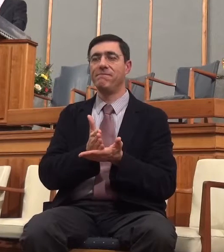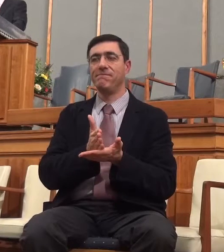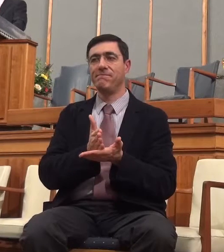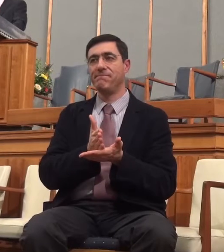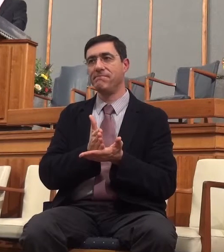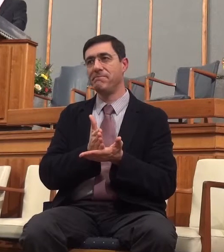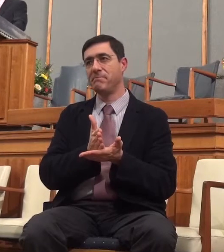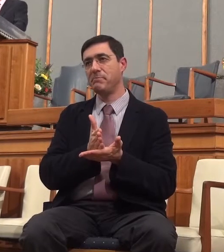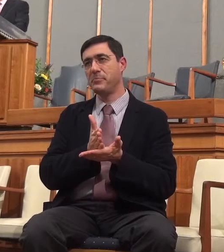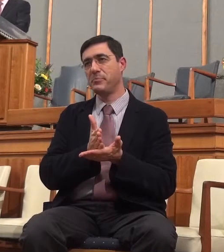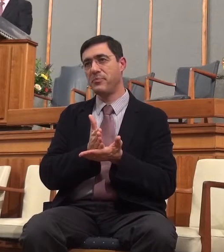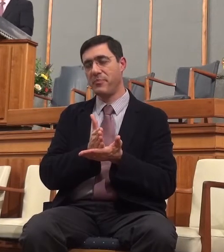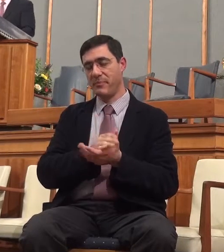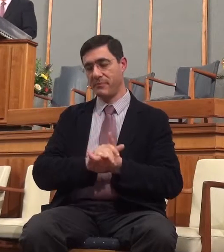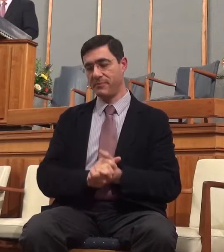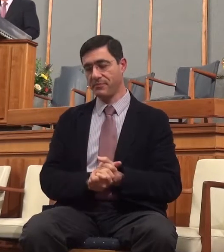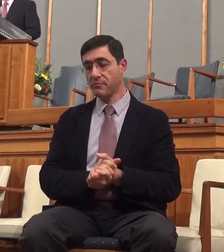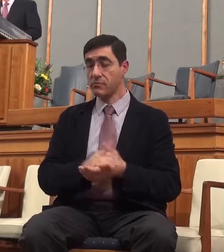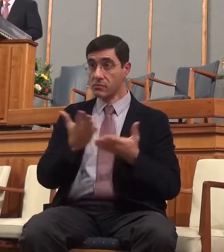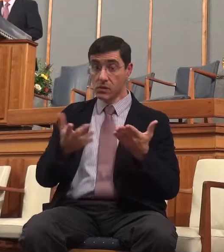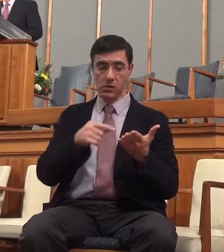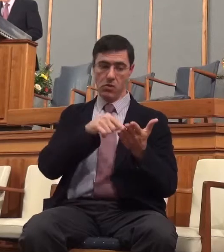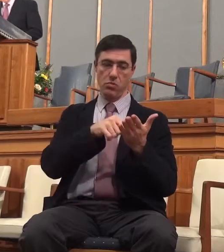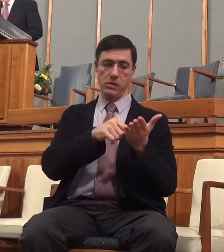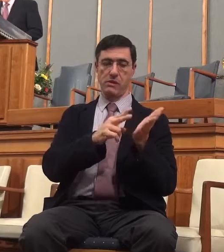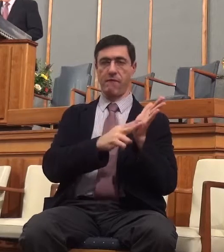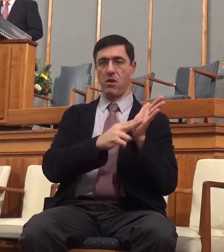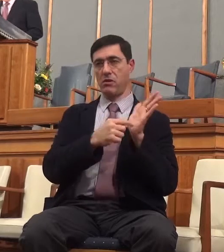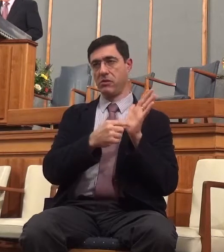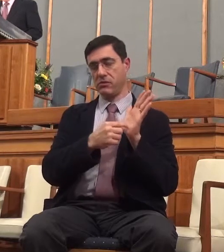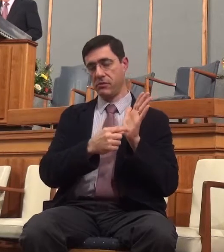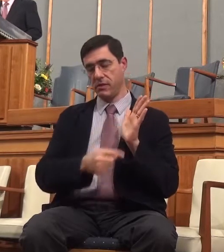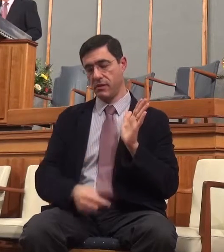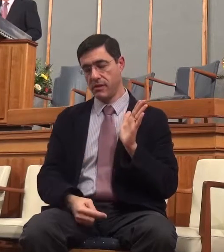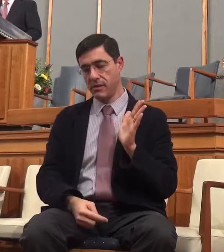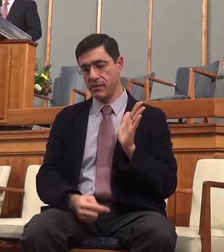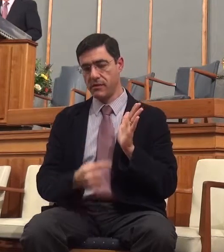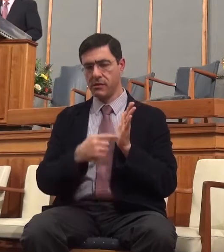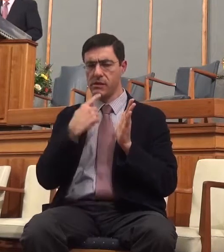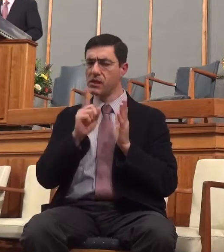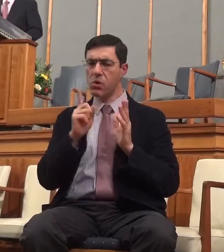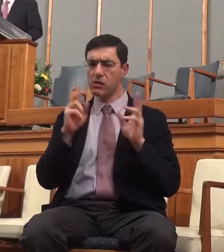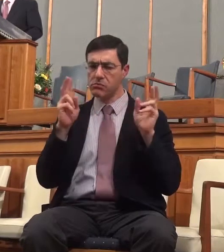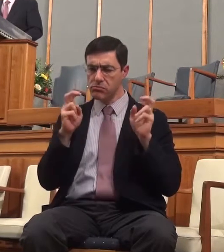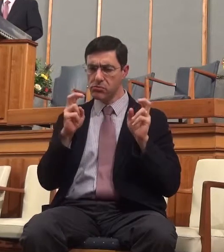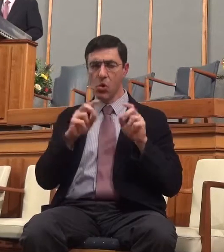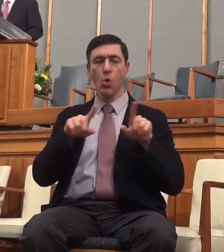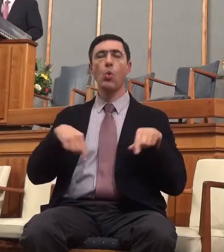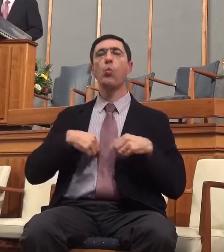friends, this is the text that I'll be looking at. For we walk by